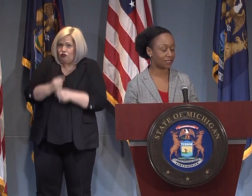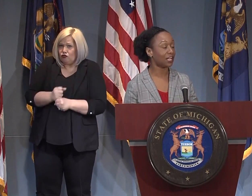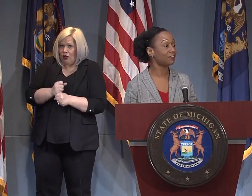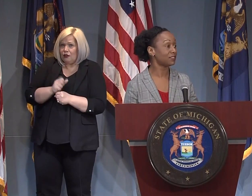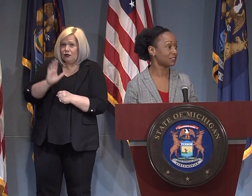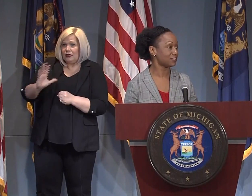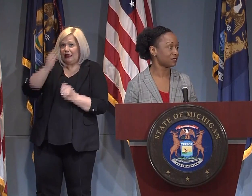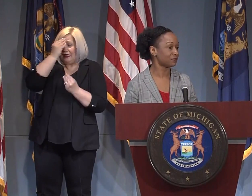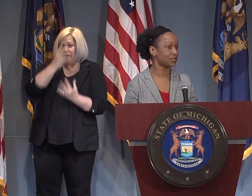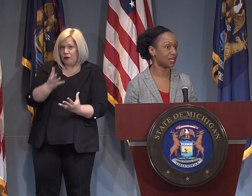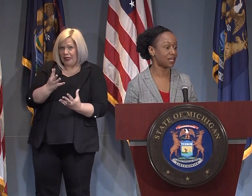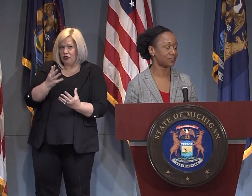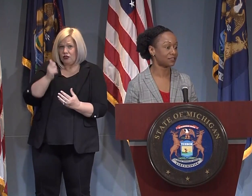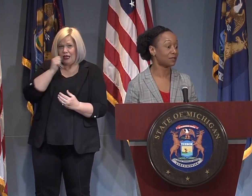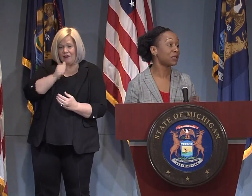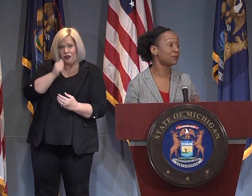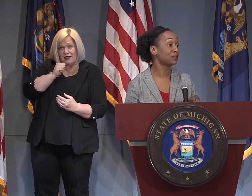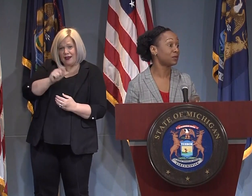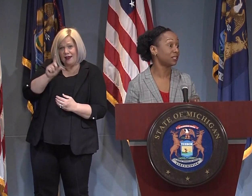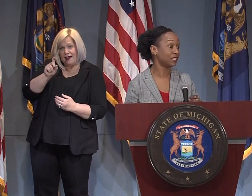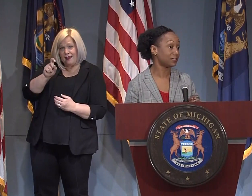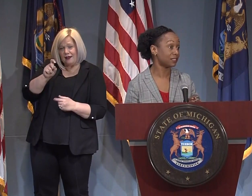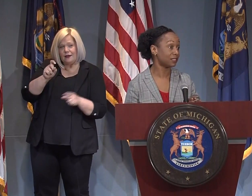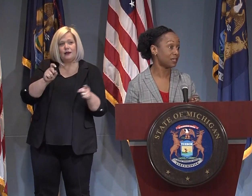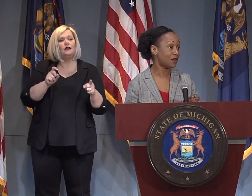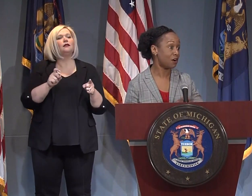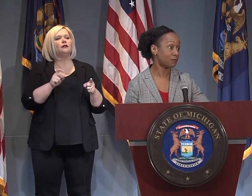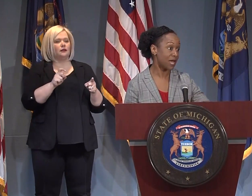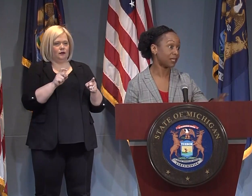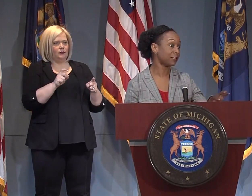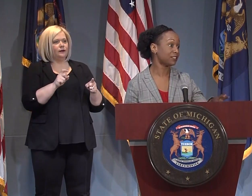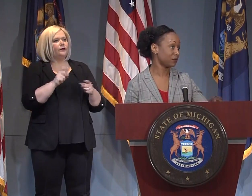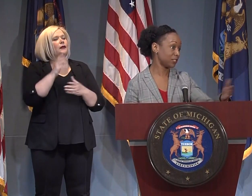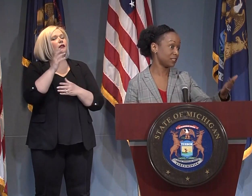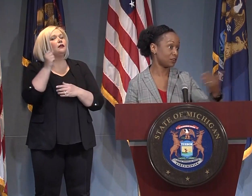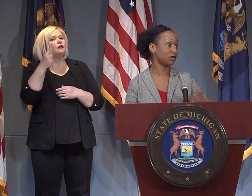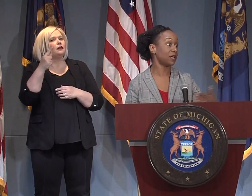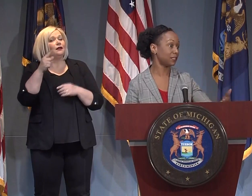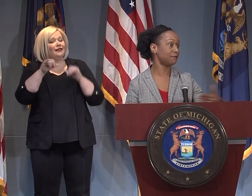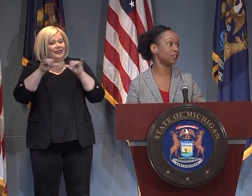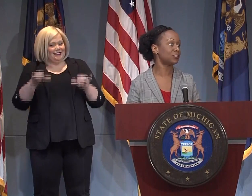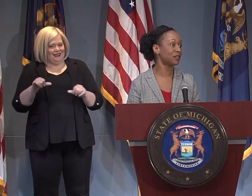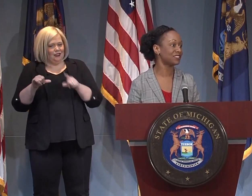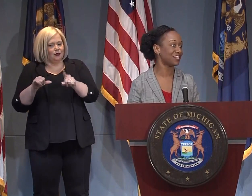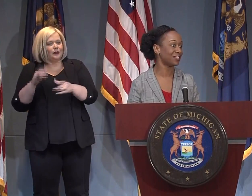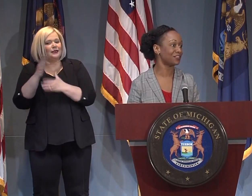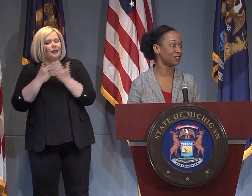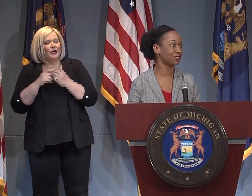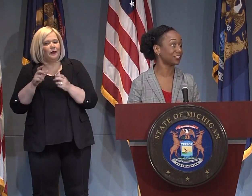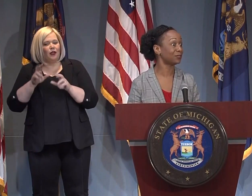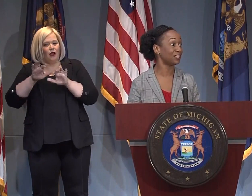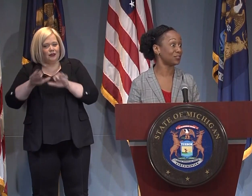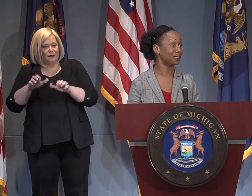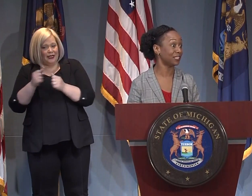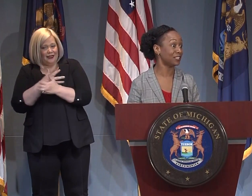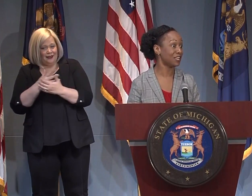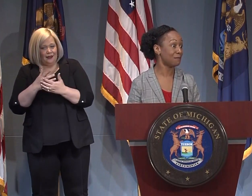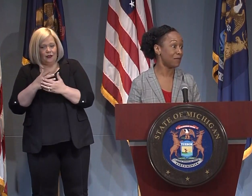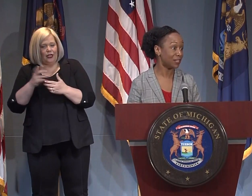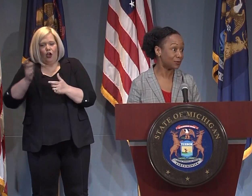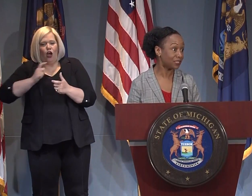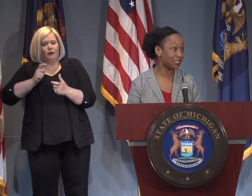Again, a lot of these systems, some people are putting things in automatically, so it's automatically fed to us, and others are literally doing